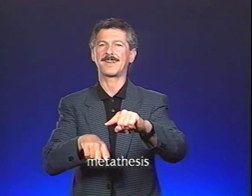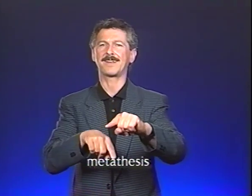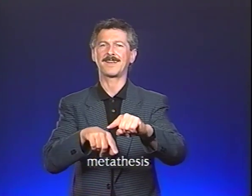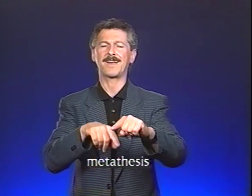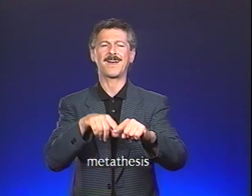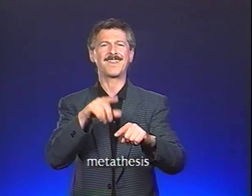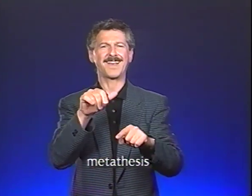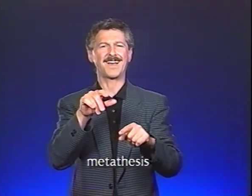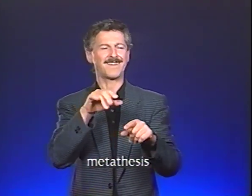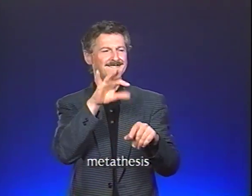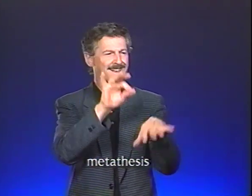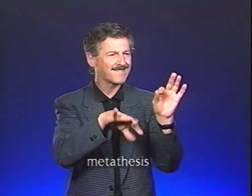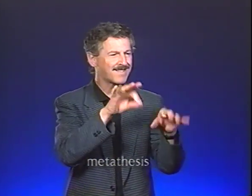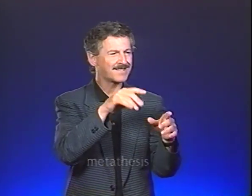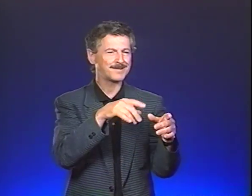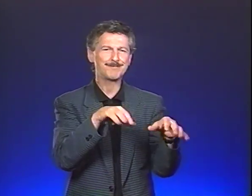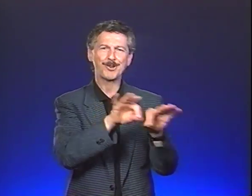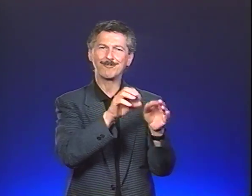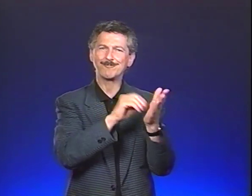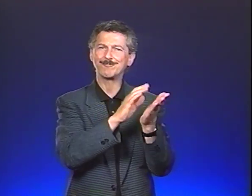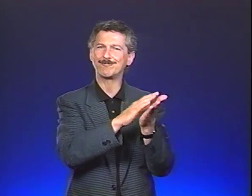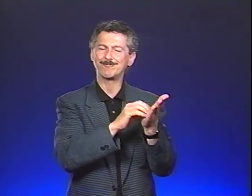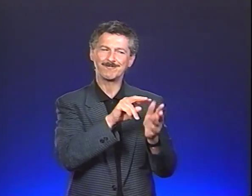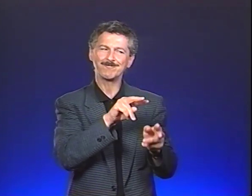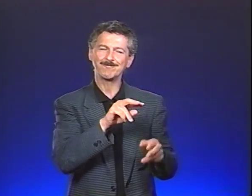segments of the sign powerful cannot be signed in reverse.